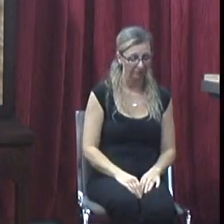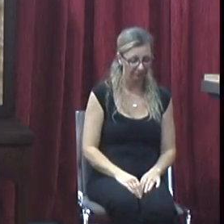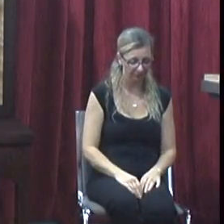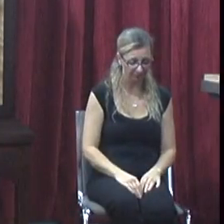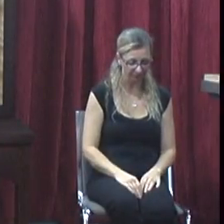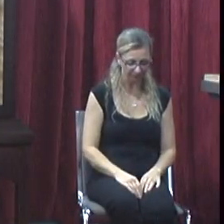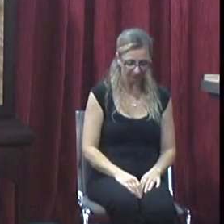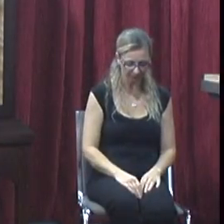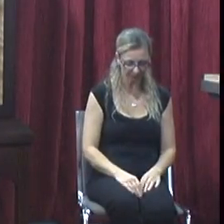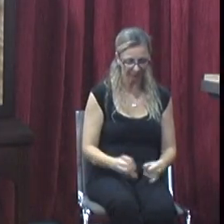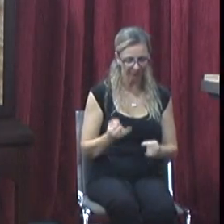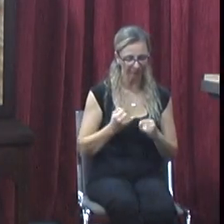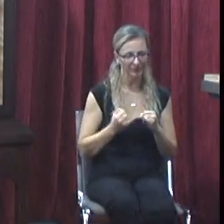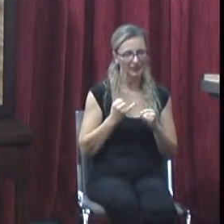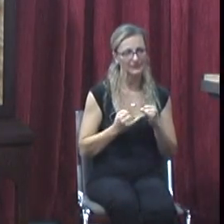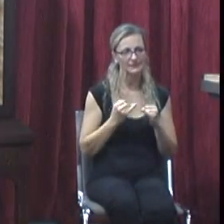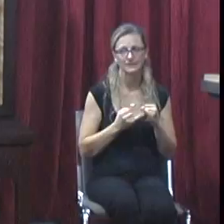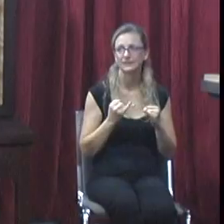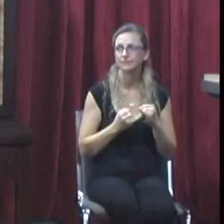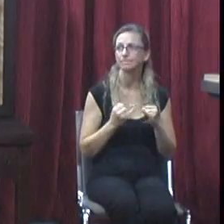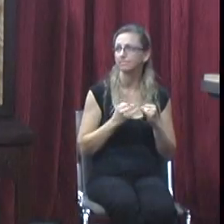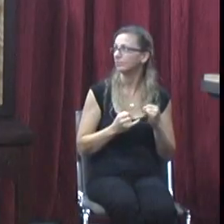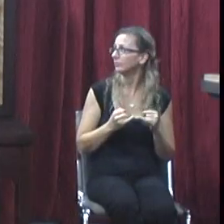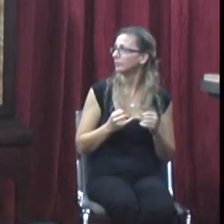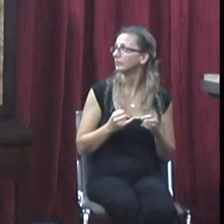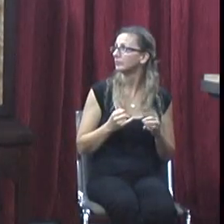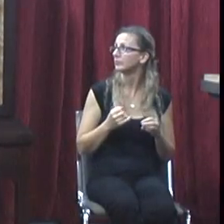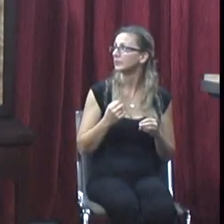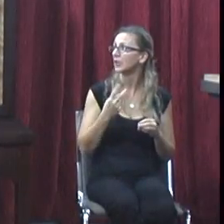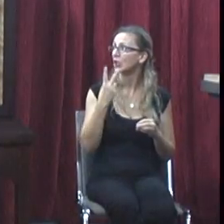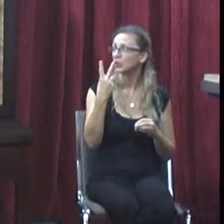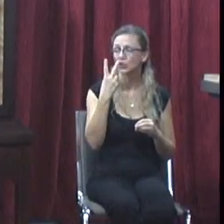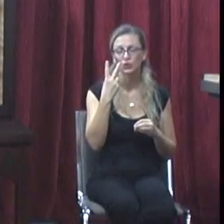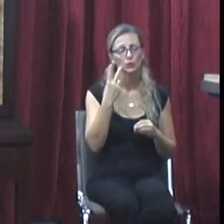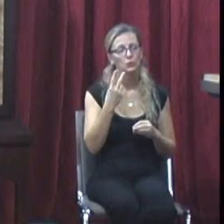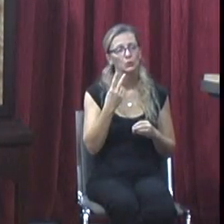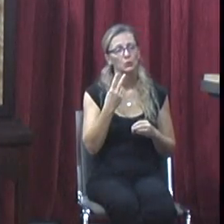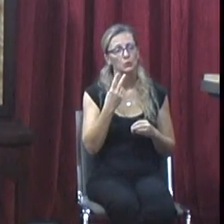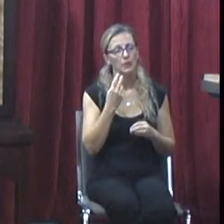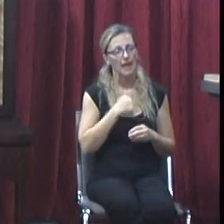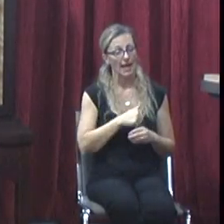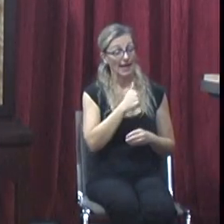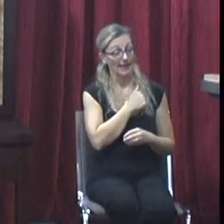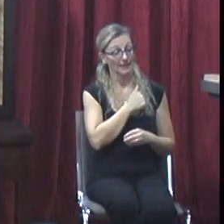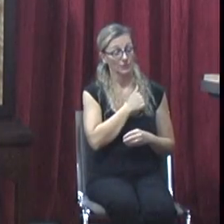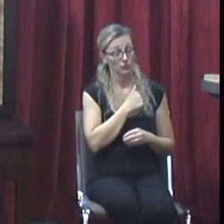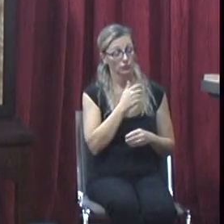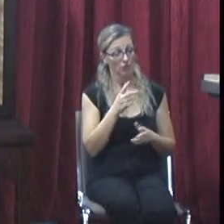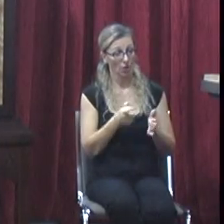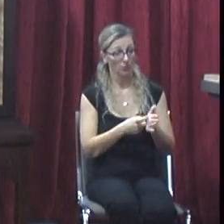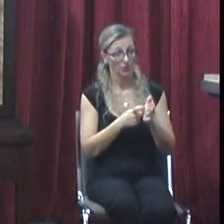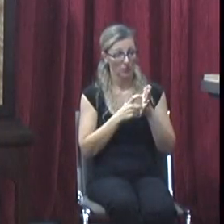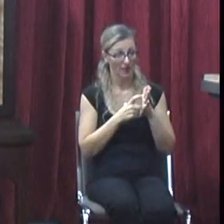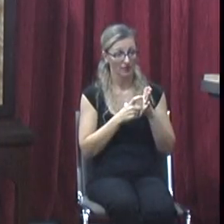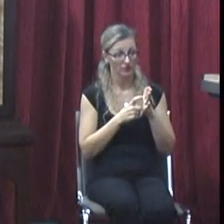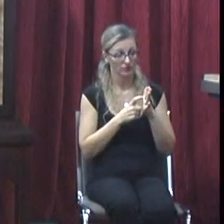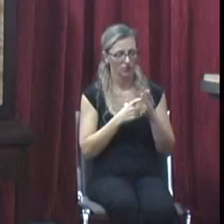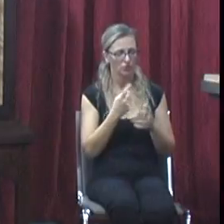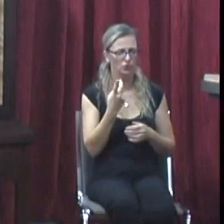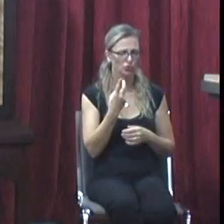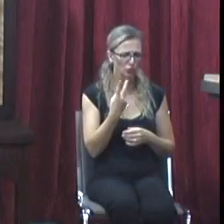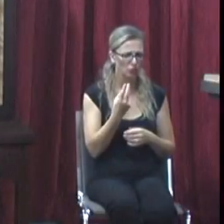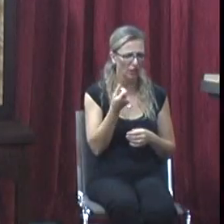So finally, let me wrap up here by saying that two godly attitudes are required to give your life to the Lord, two godly